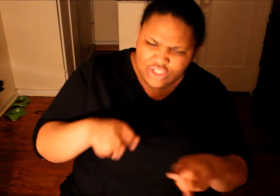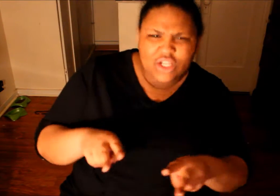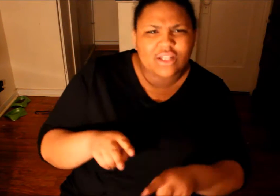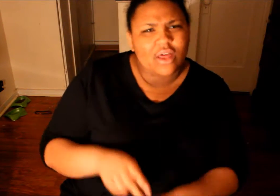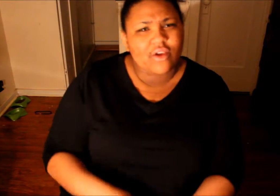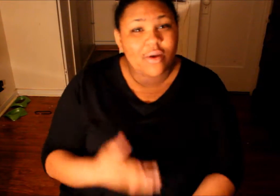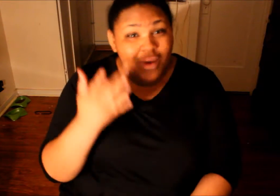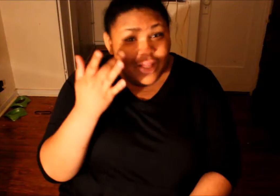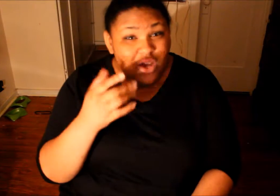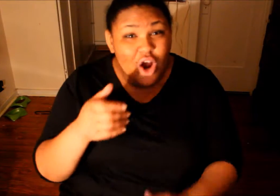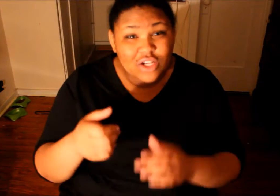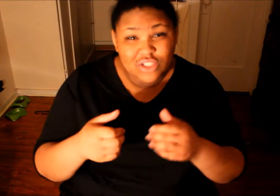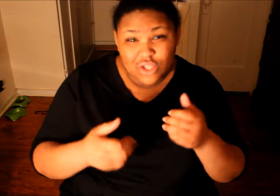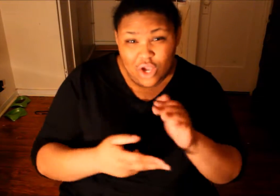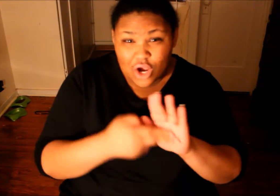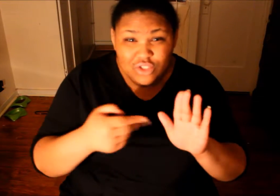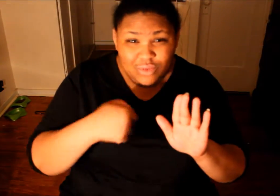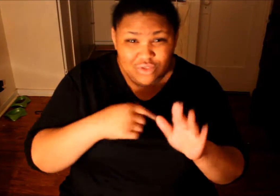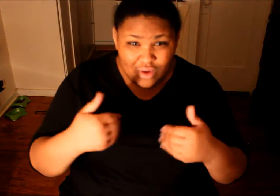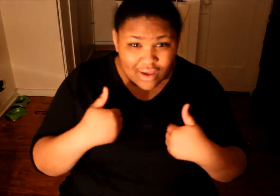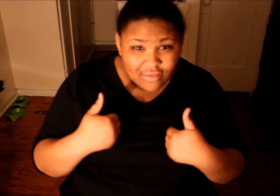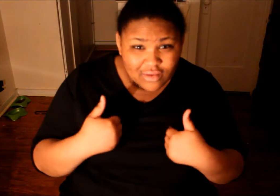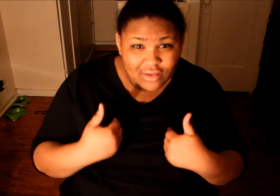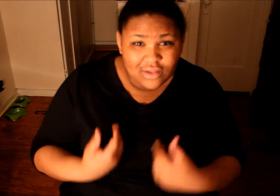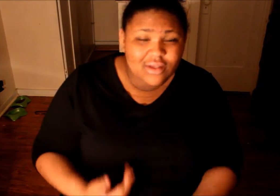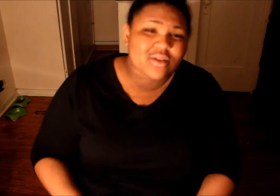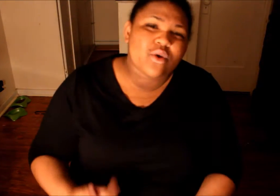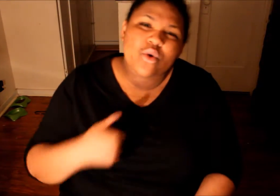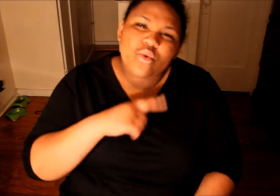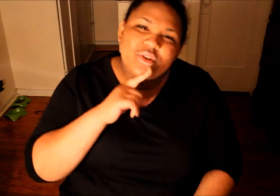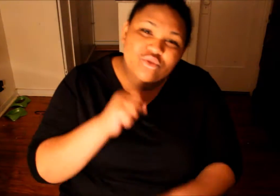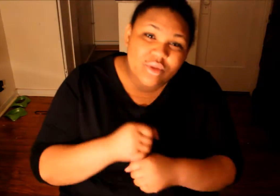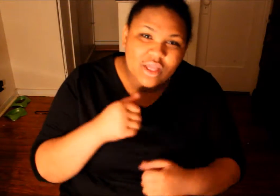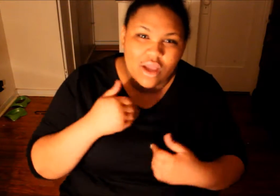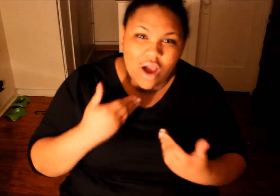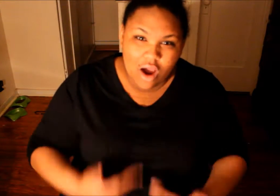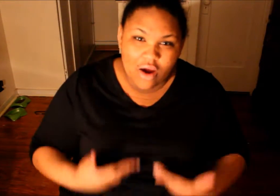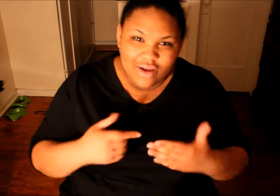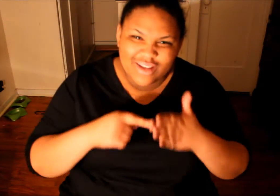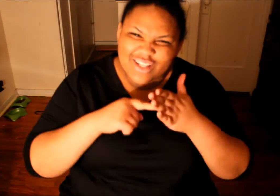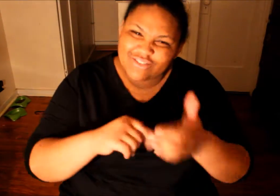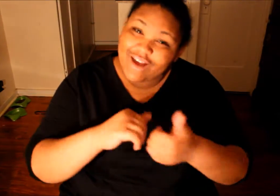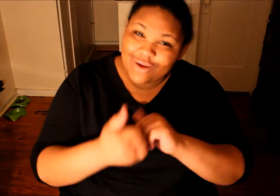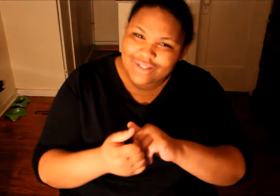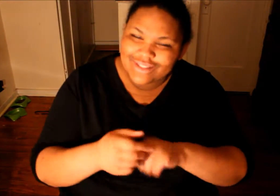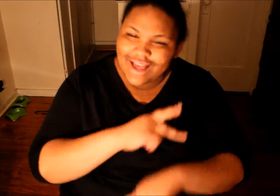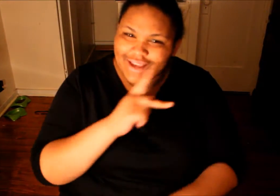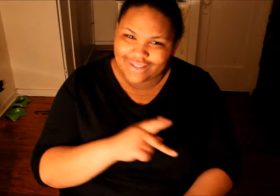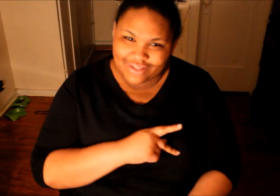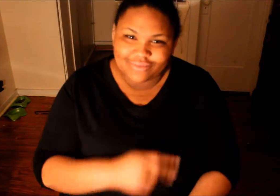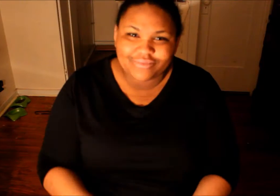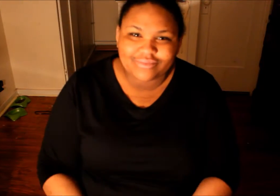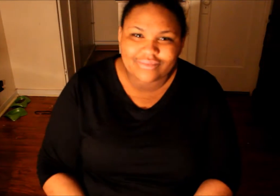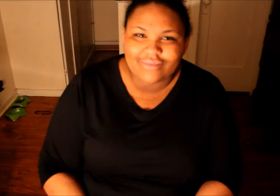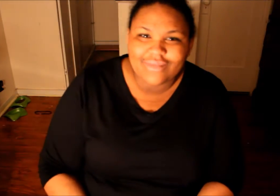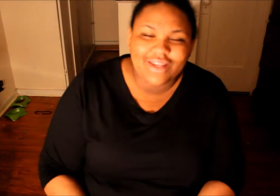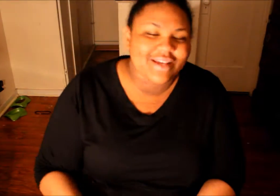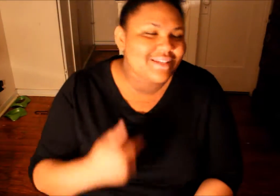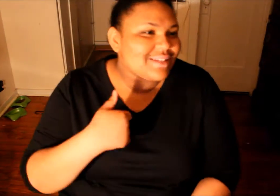by the cars we drive. Because who we truly are is found inside. Listen, I'm not here to